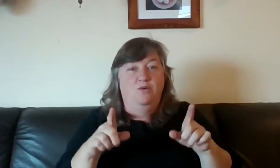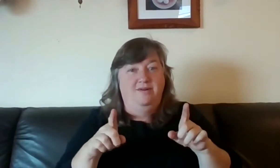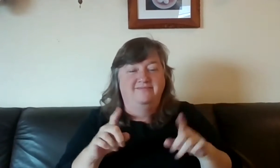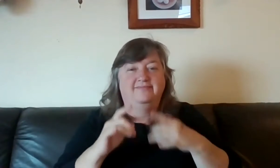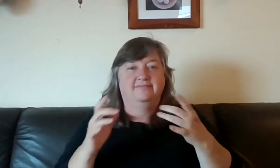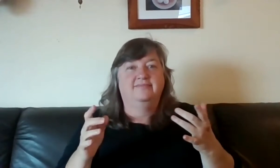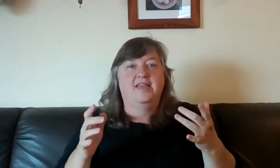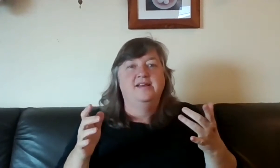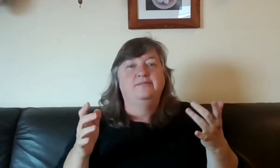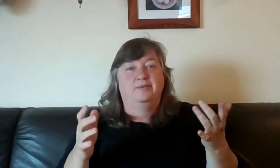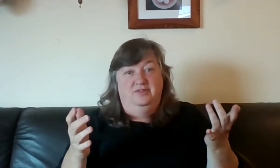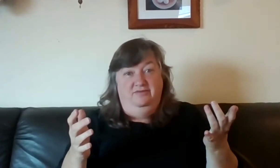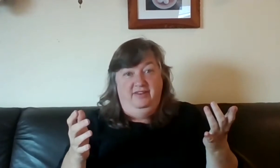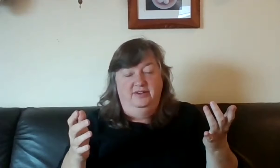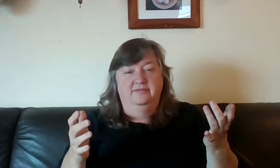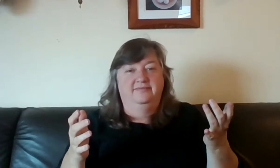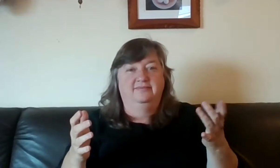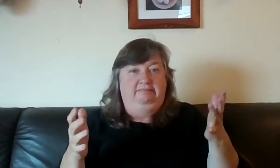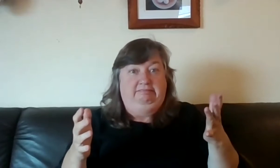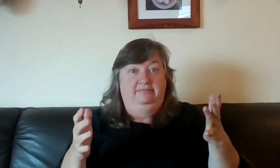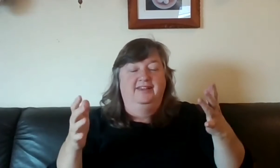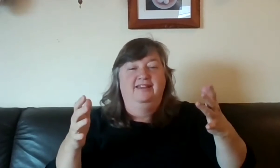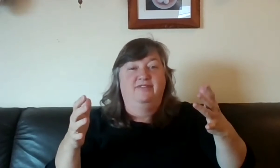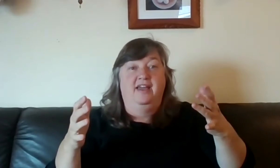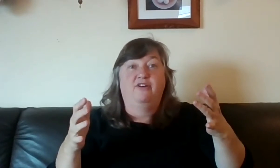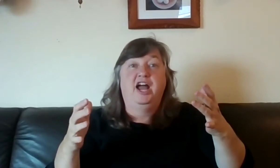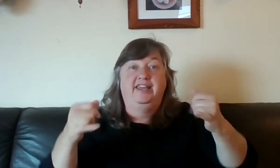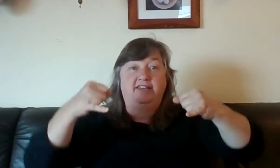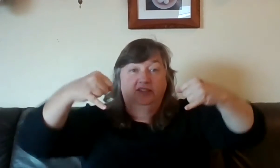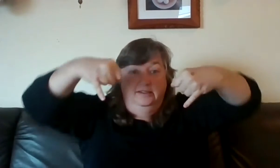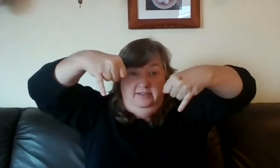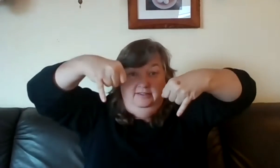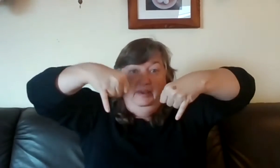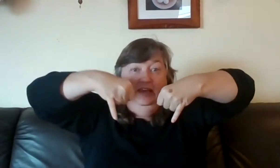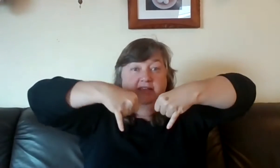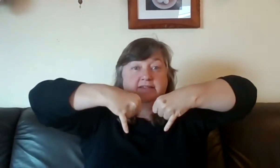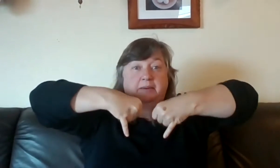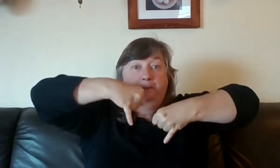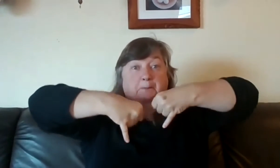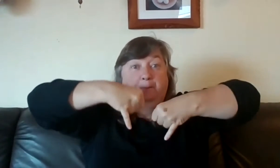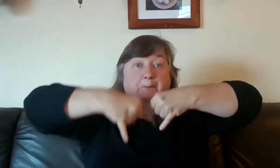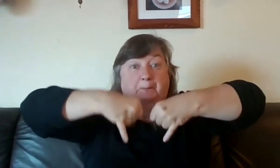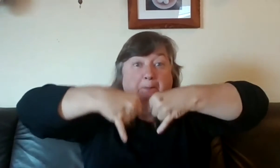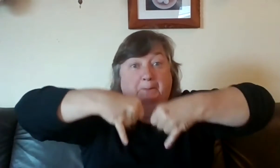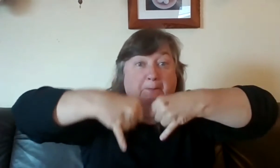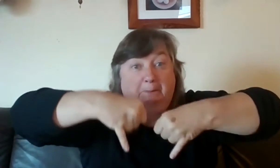Or, my personal favorite, if they have high heels, pinkies,